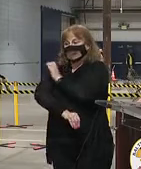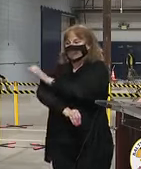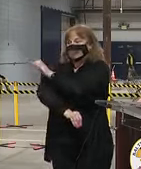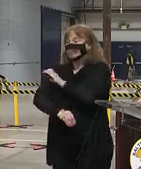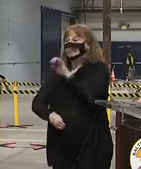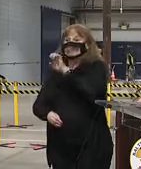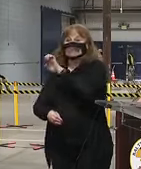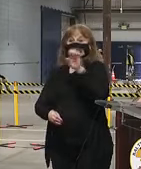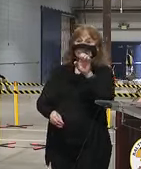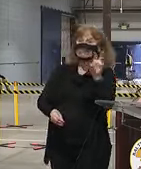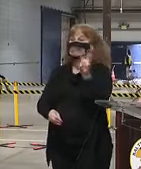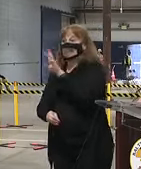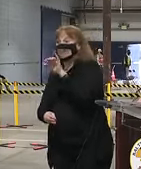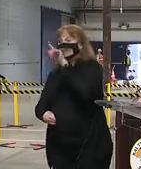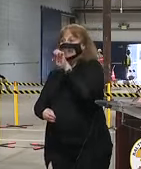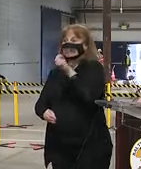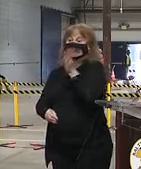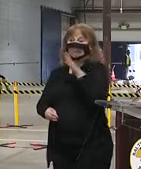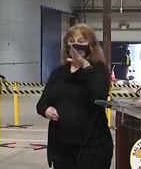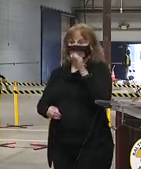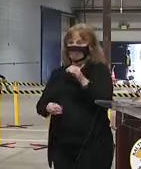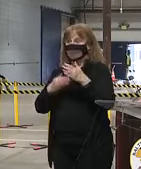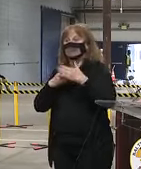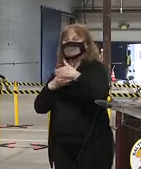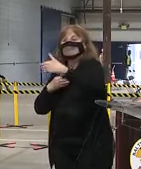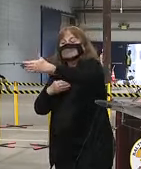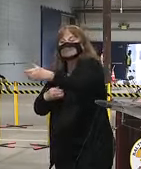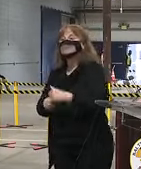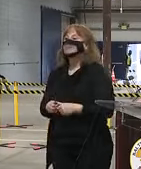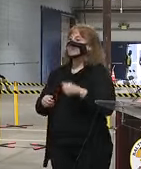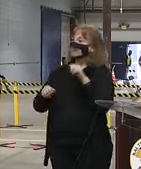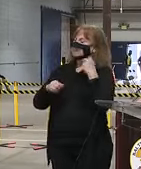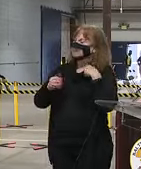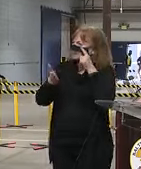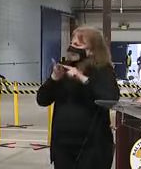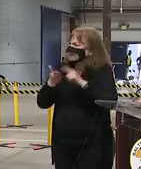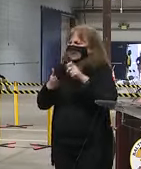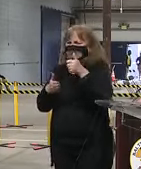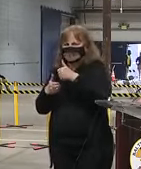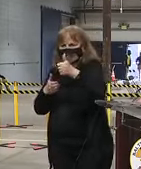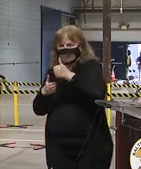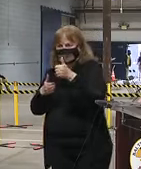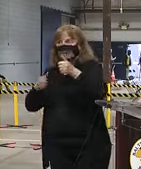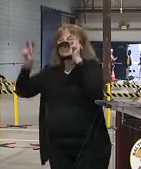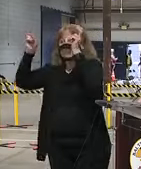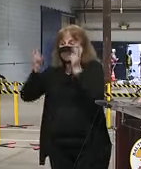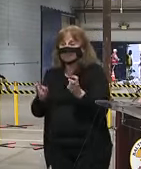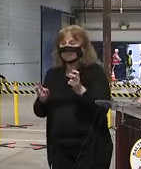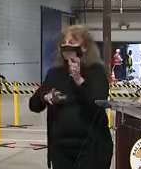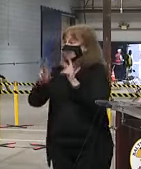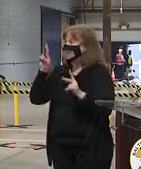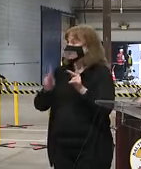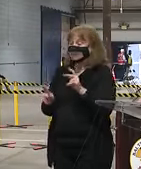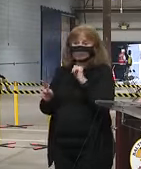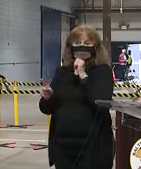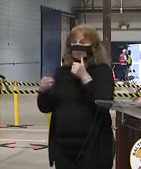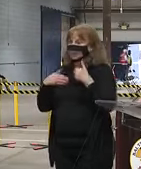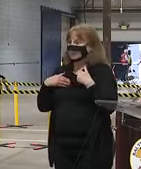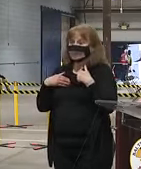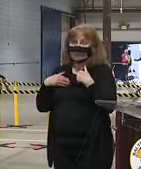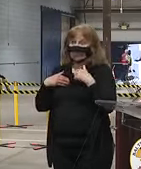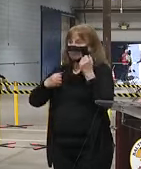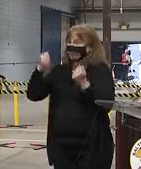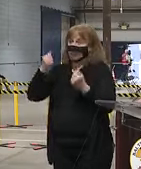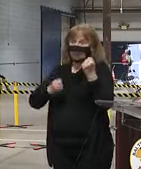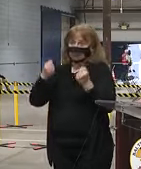east and west sides of Baltimore County in the coming weeks. We're exploring transportation options for those individuals who do not have access